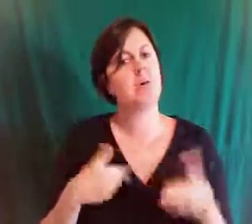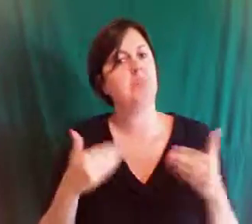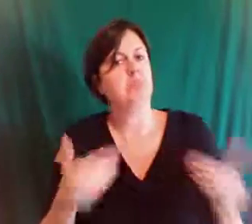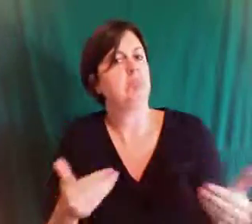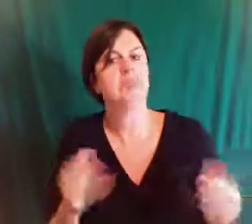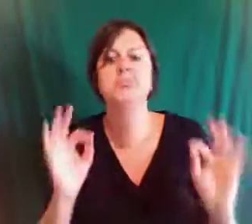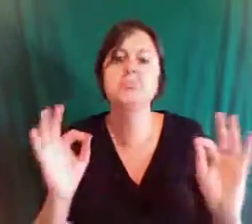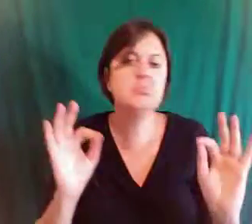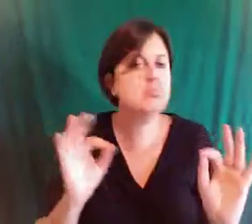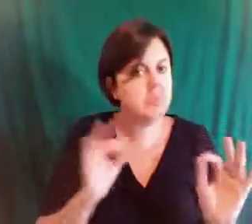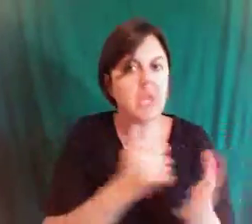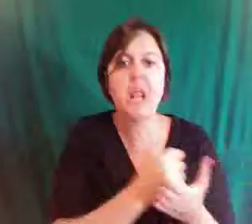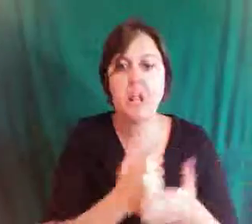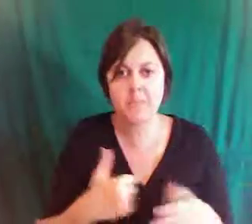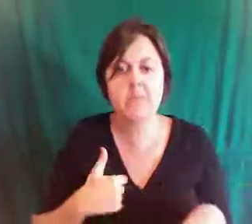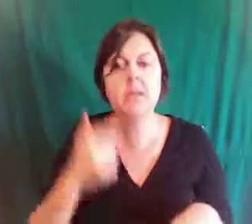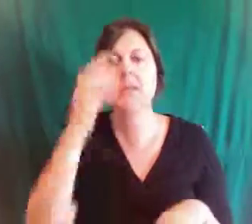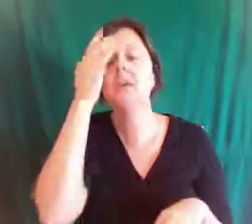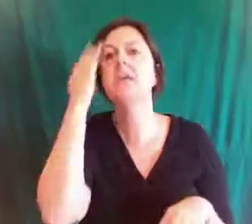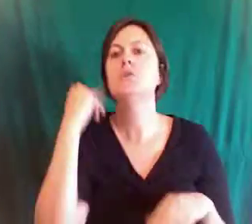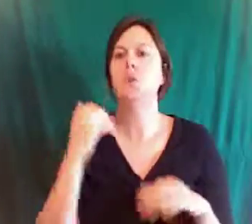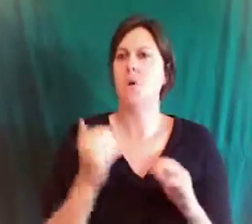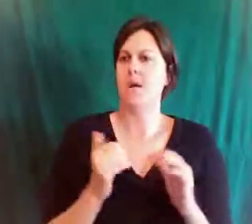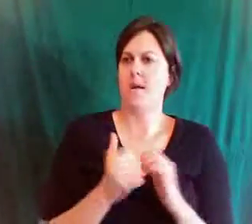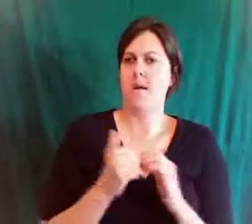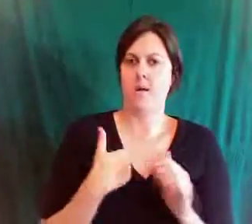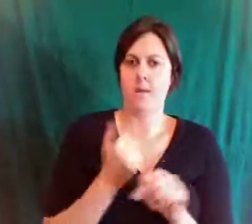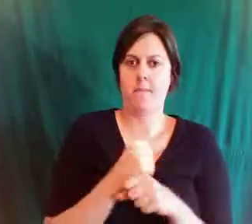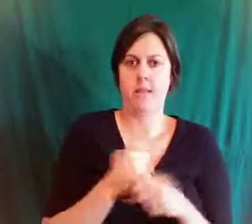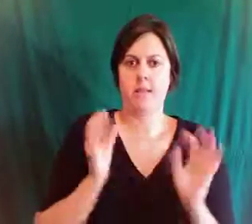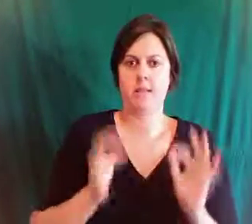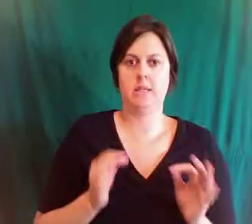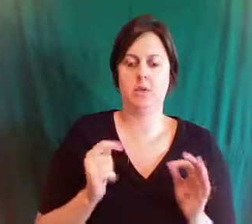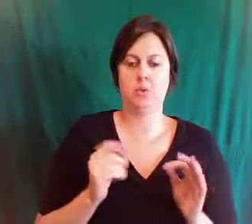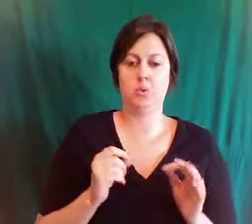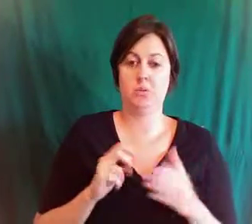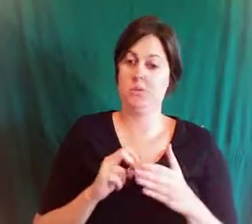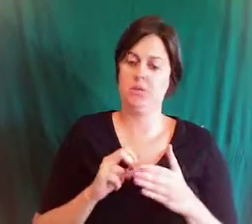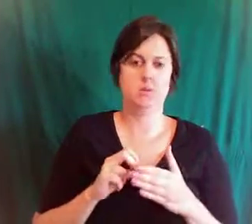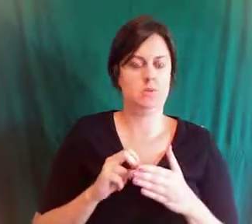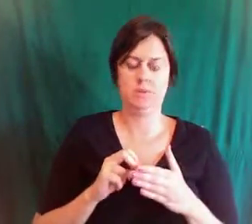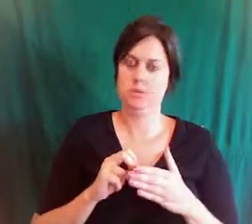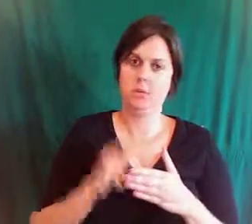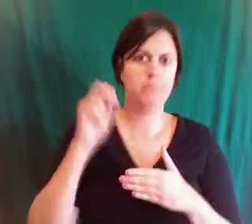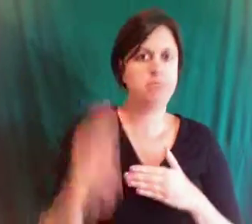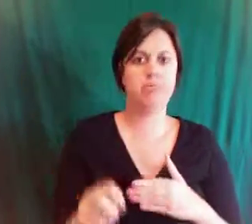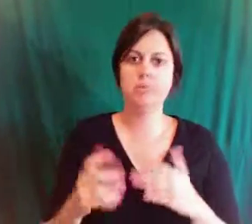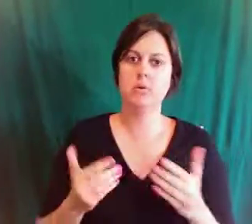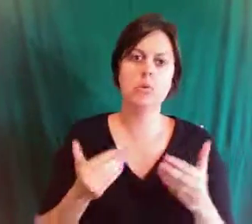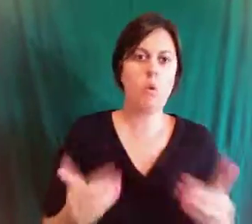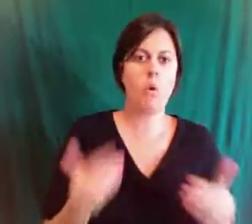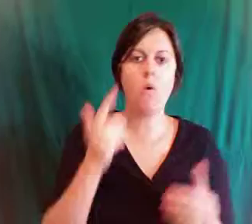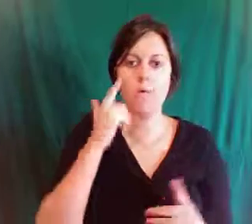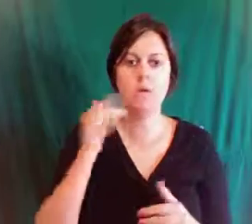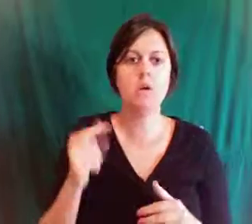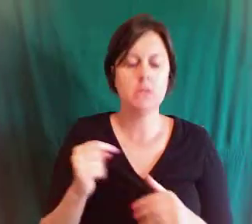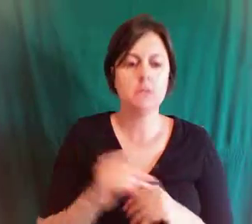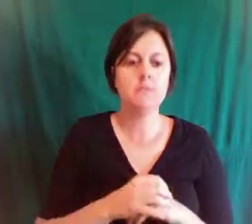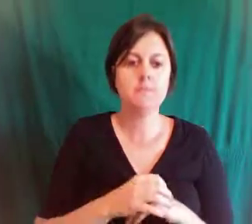okay, I'm going to jump now, leap and the net will appear, which was my favorite saying at that time of my life. Although lately I'm saying it a